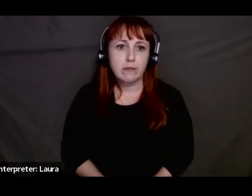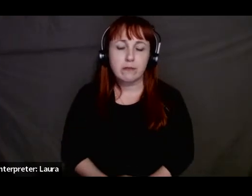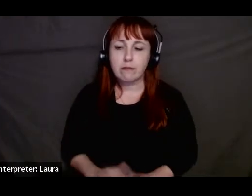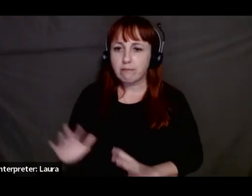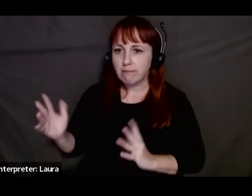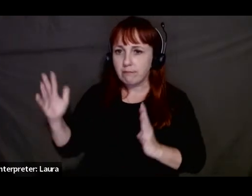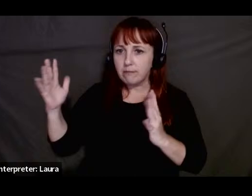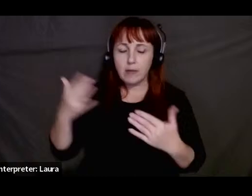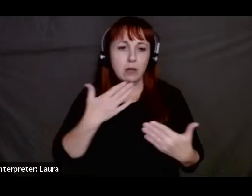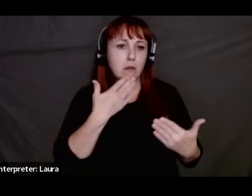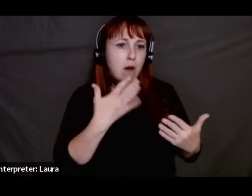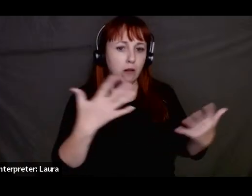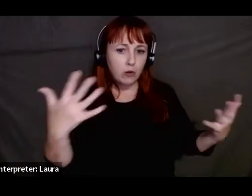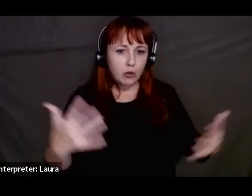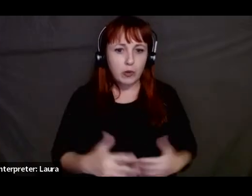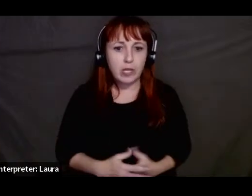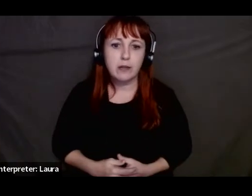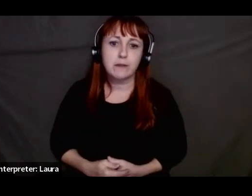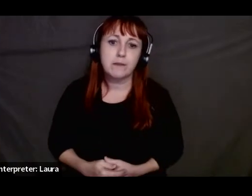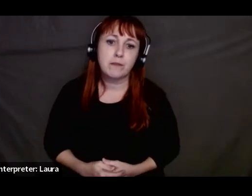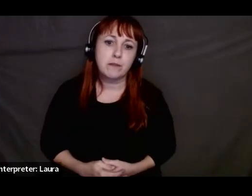Mahalo nui.